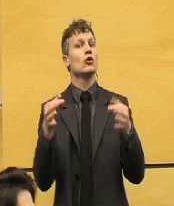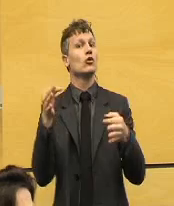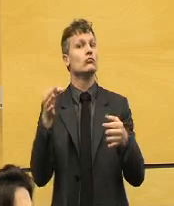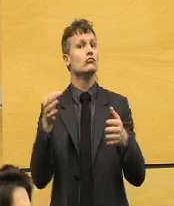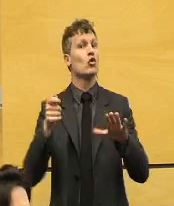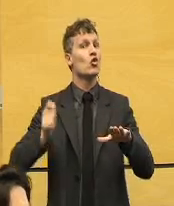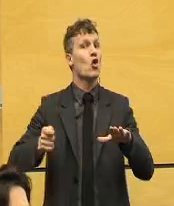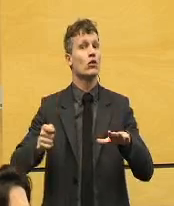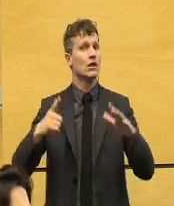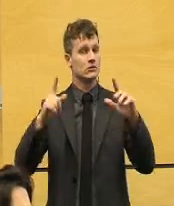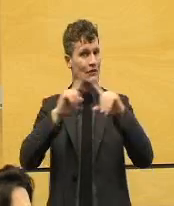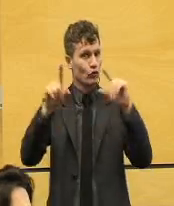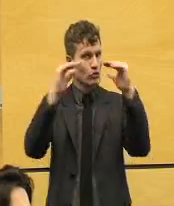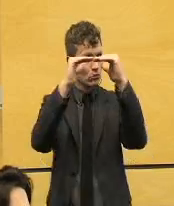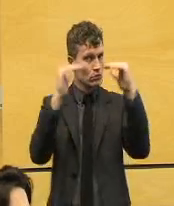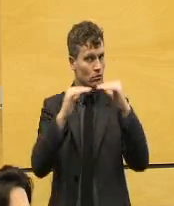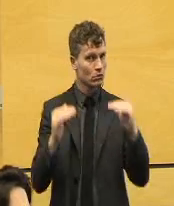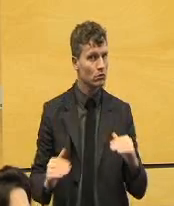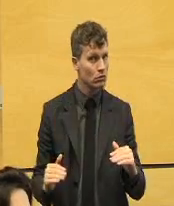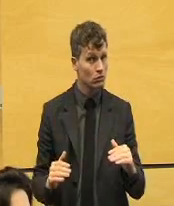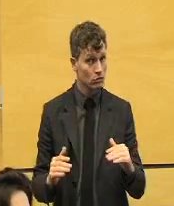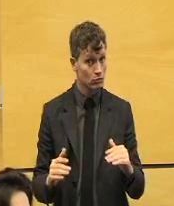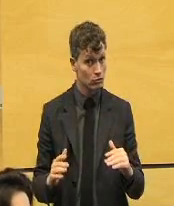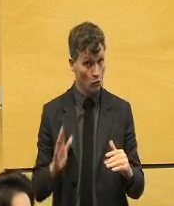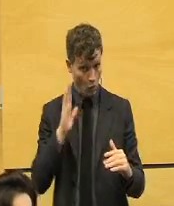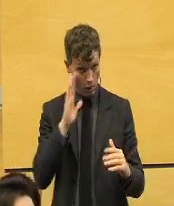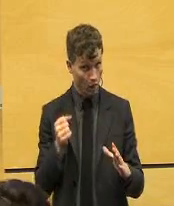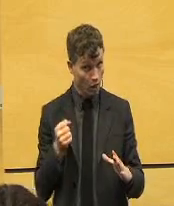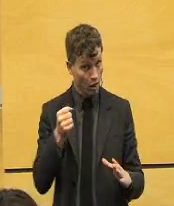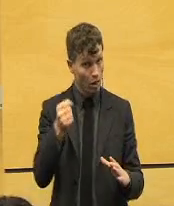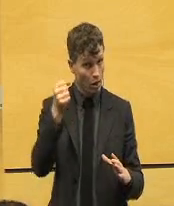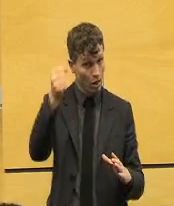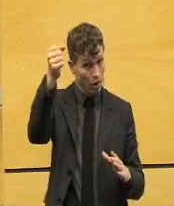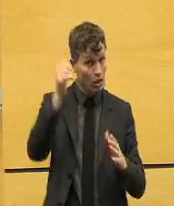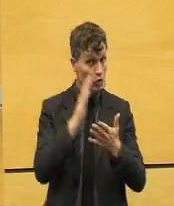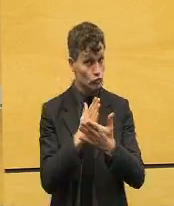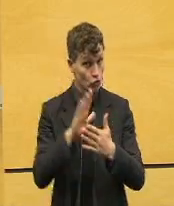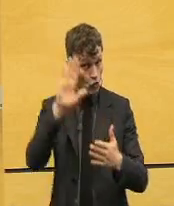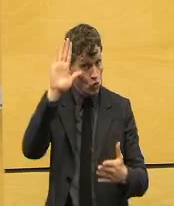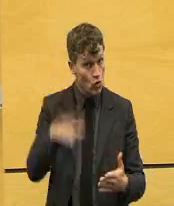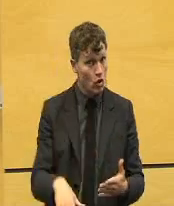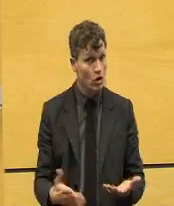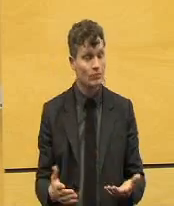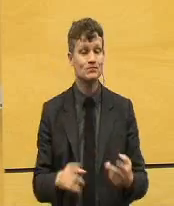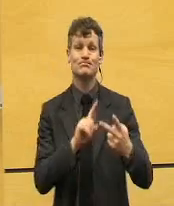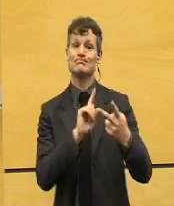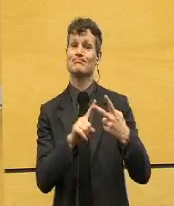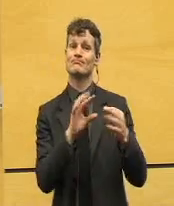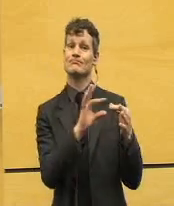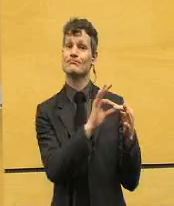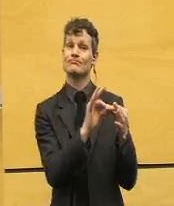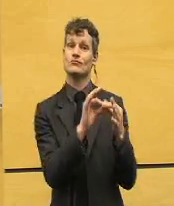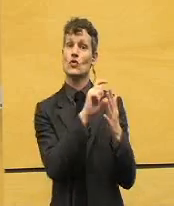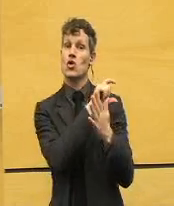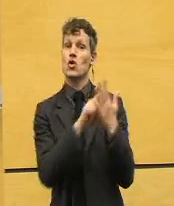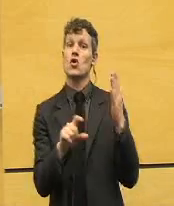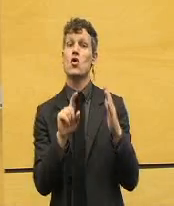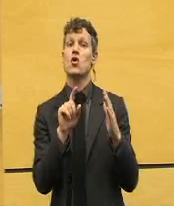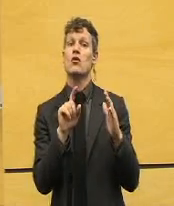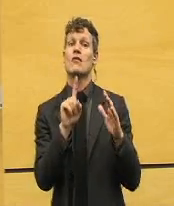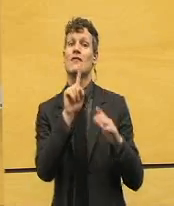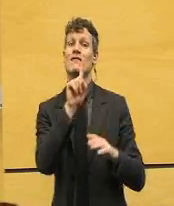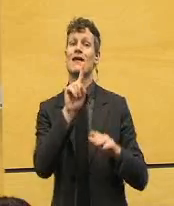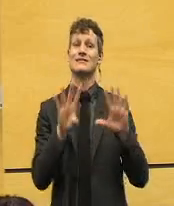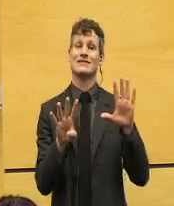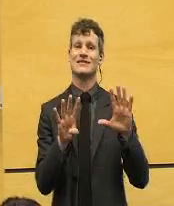second question would be on Article 19, living independently and being included in the community.